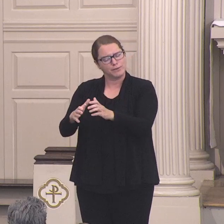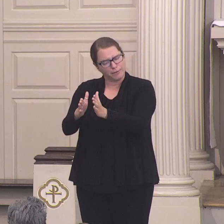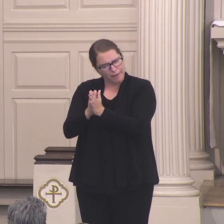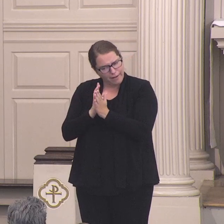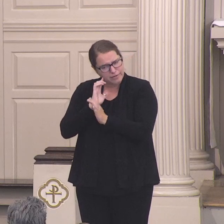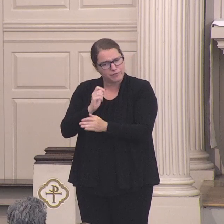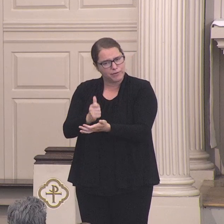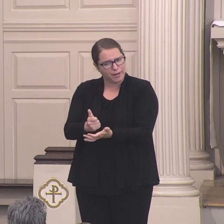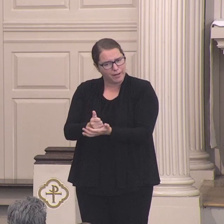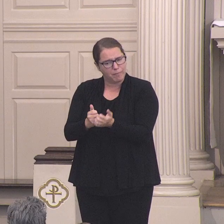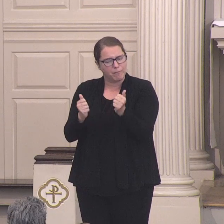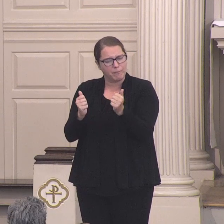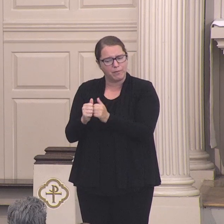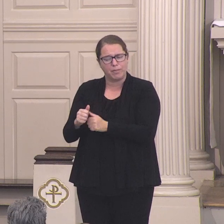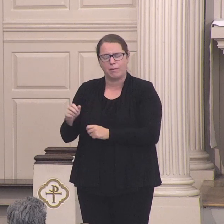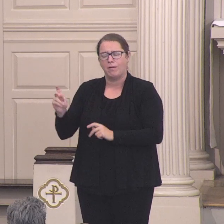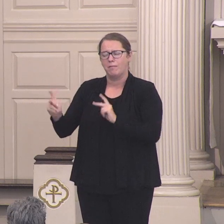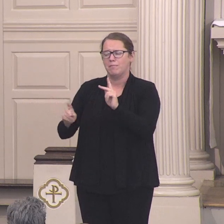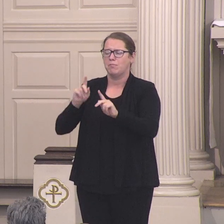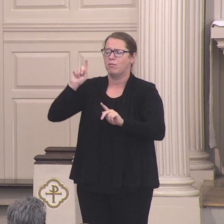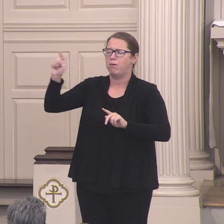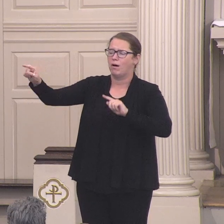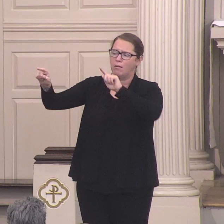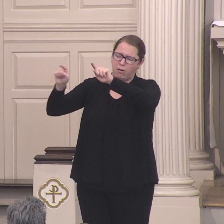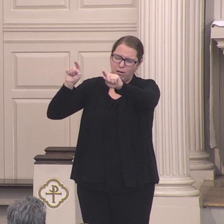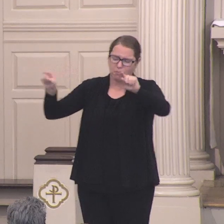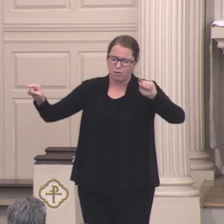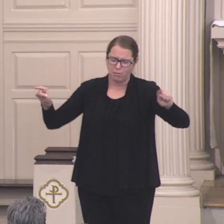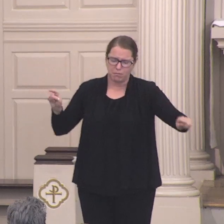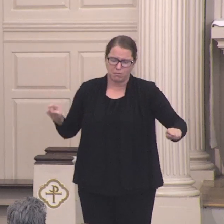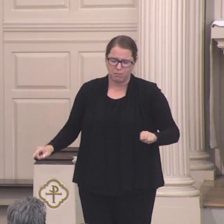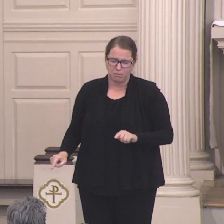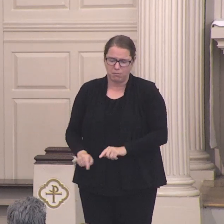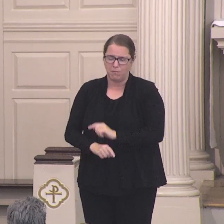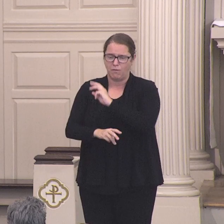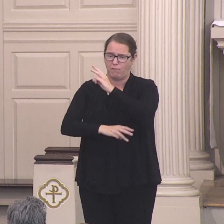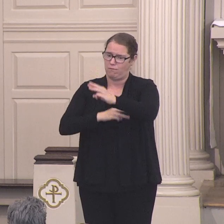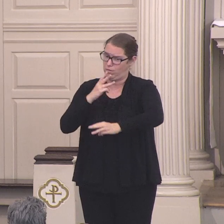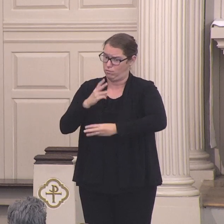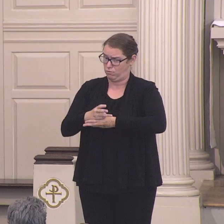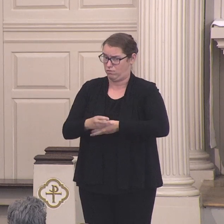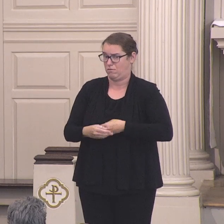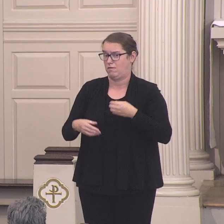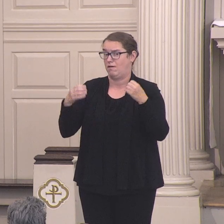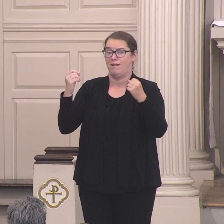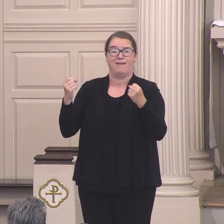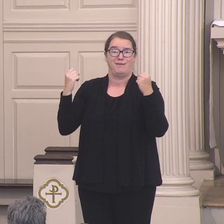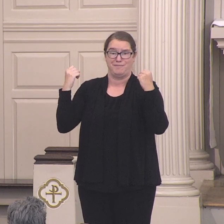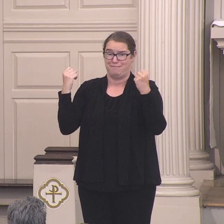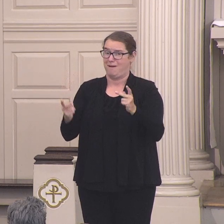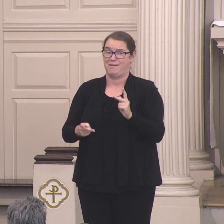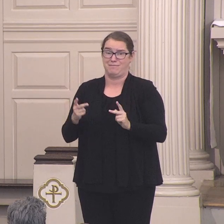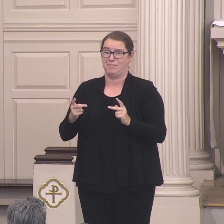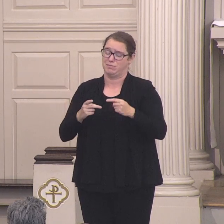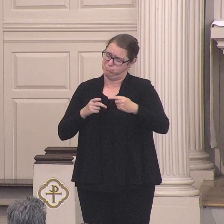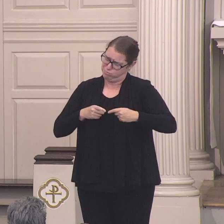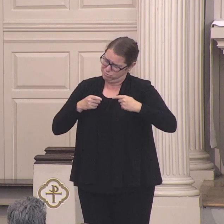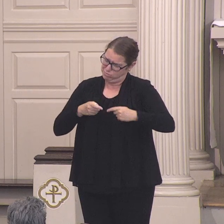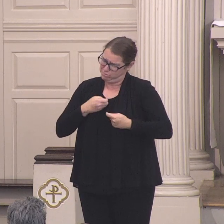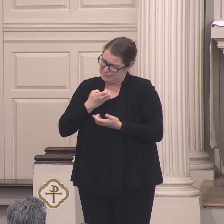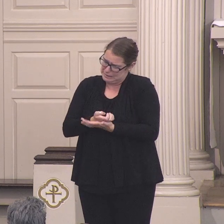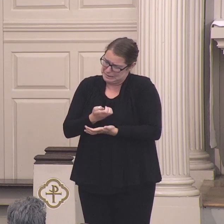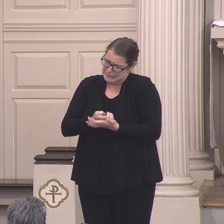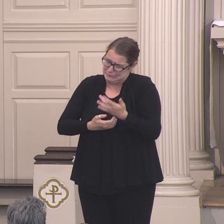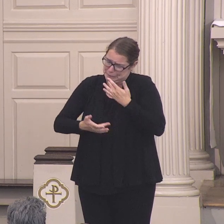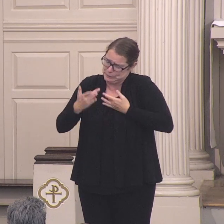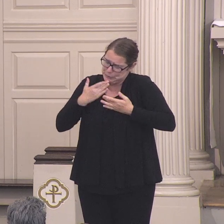even locally, there are many people that are struggling economically, that need our attention. Let's be attentive to the needs